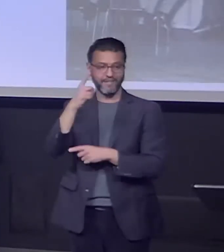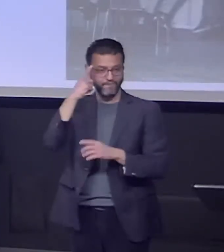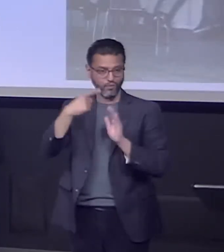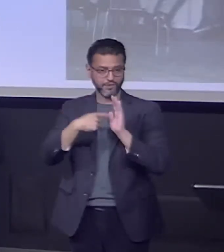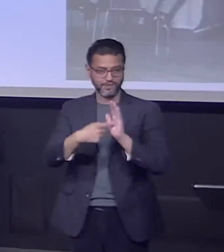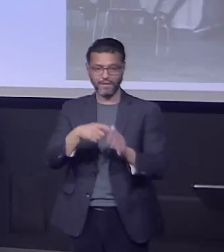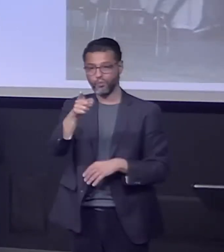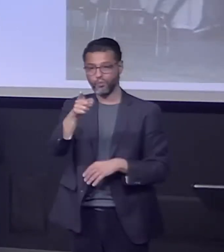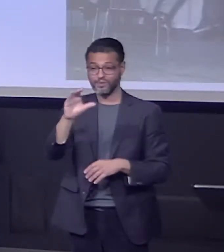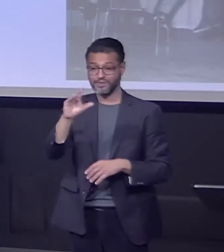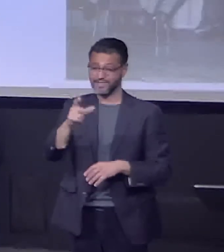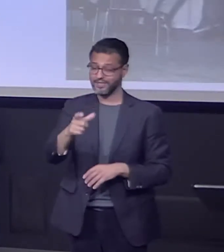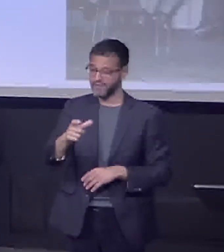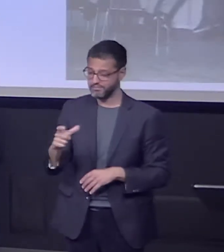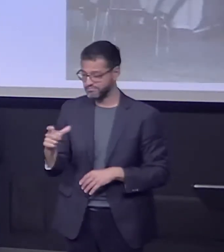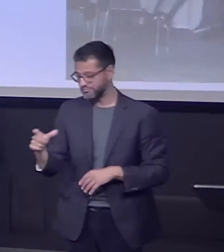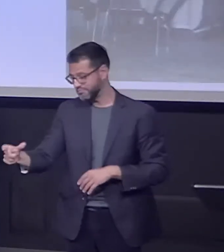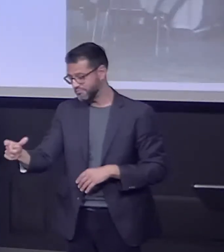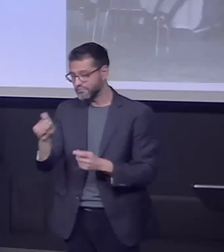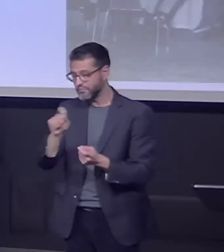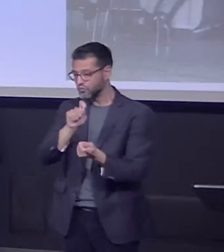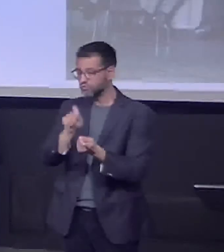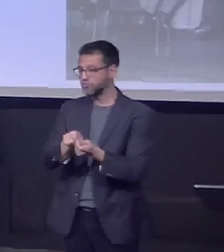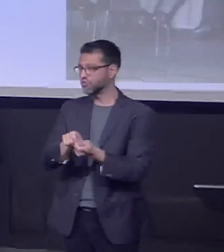you played a certain